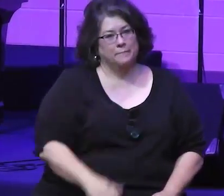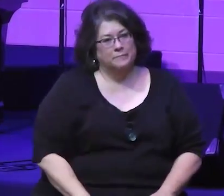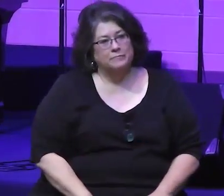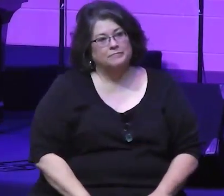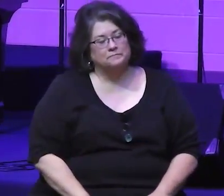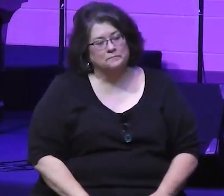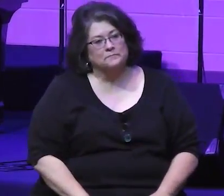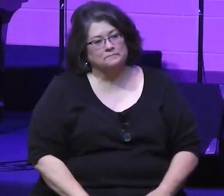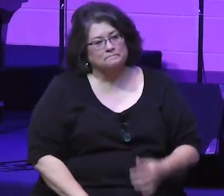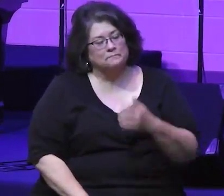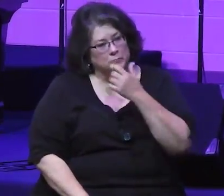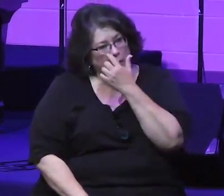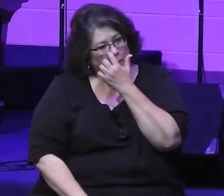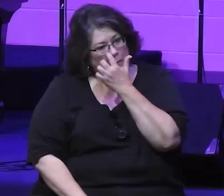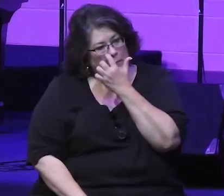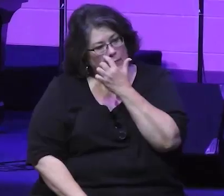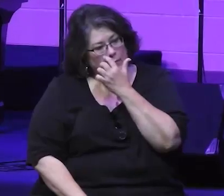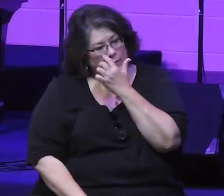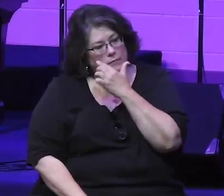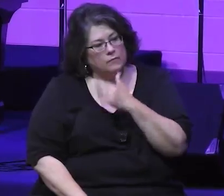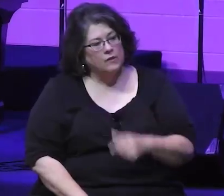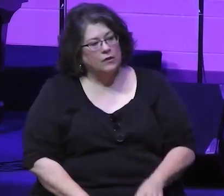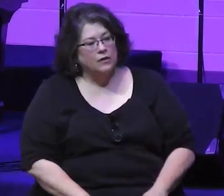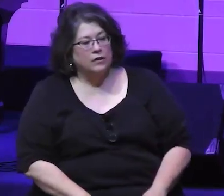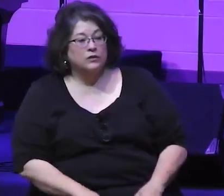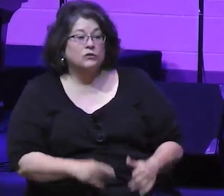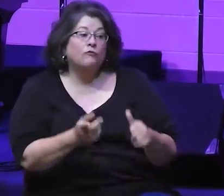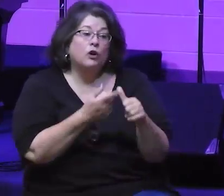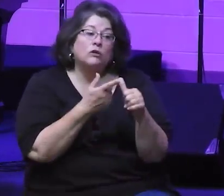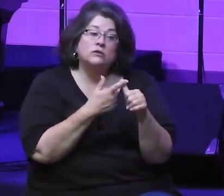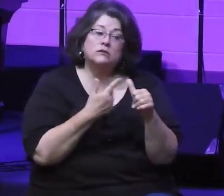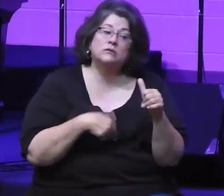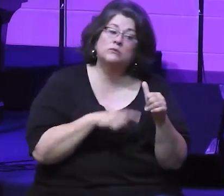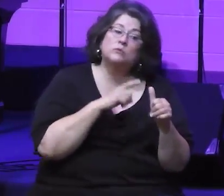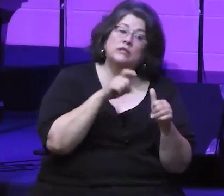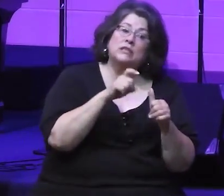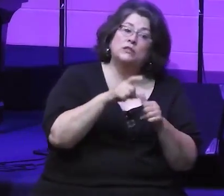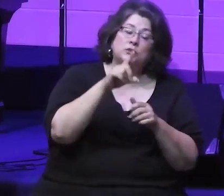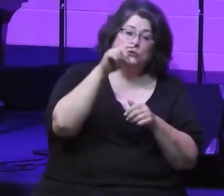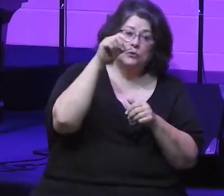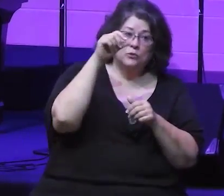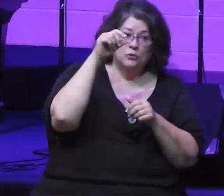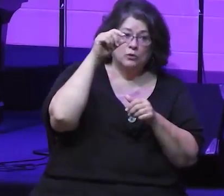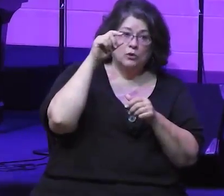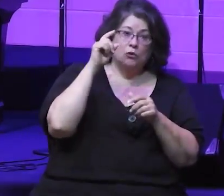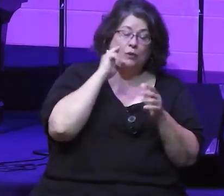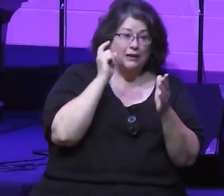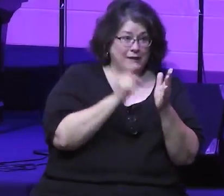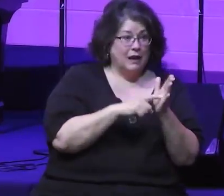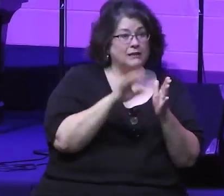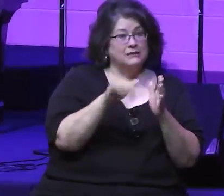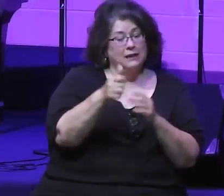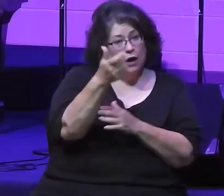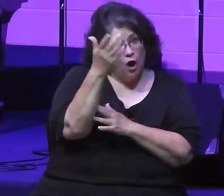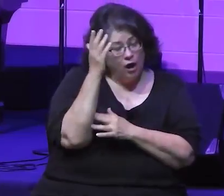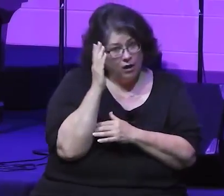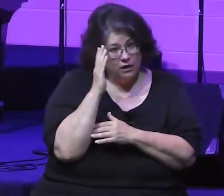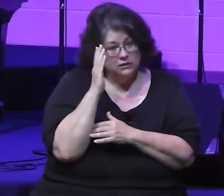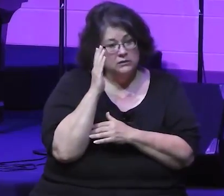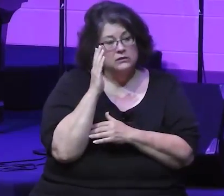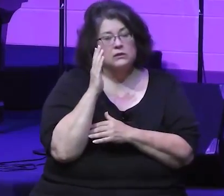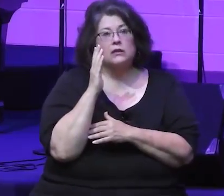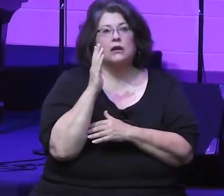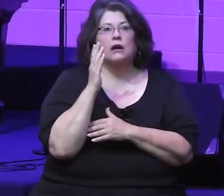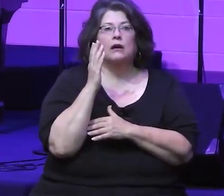And so as a first concept, we recognize that God gives and invests in his people with a particular